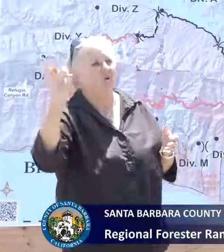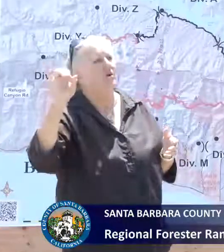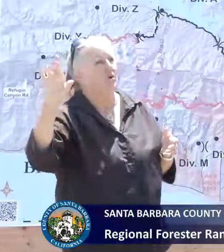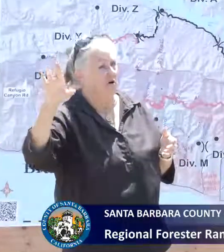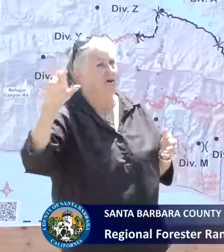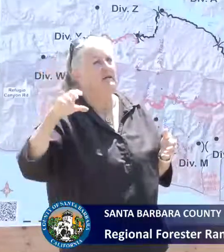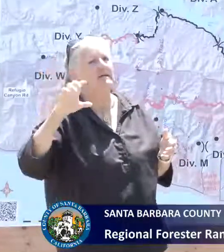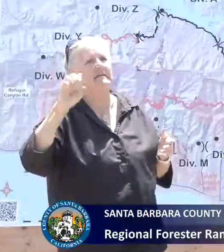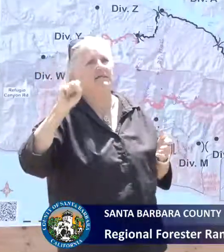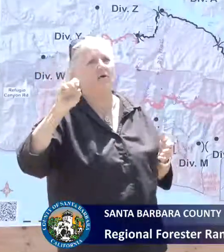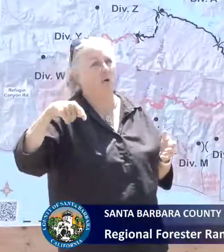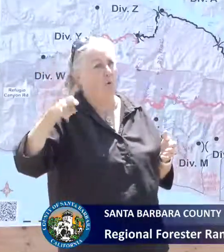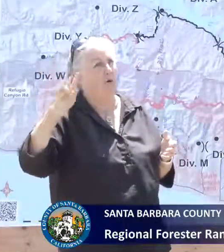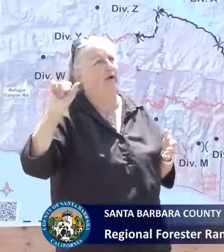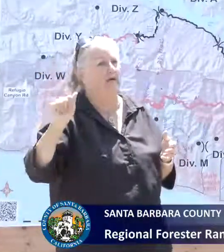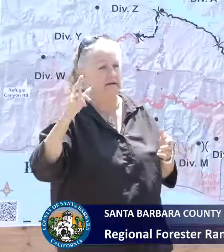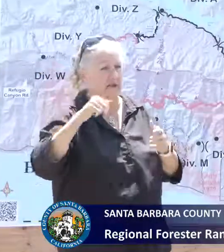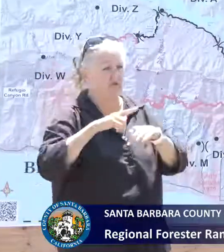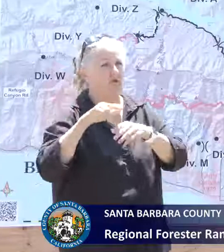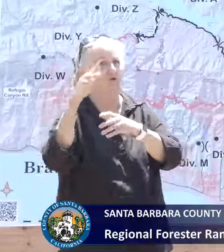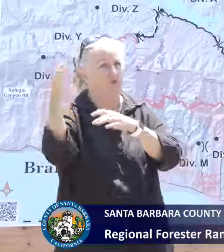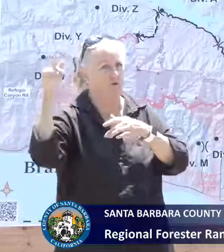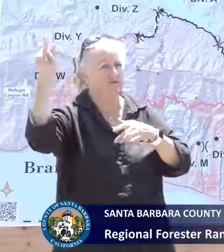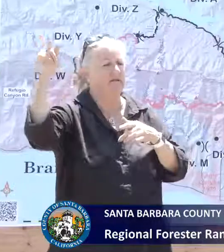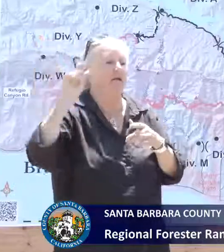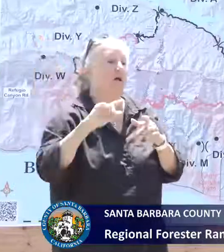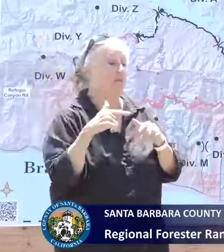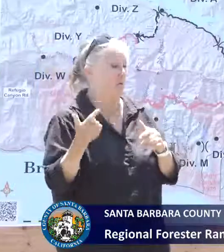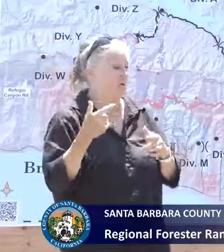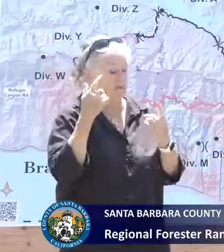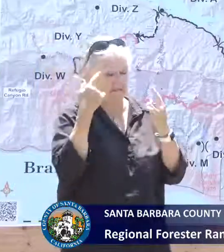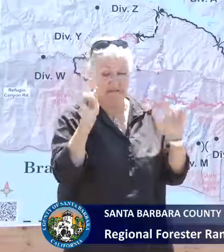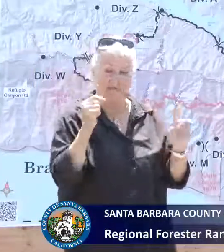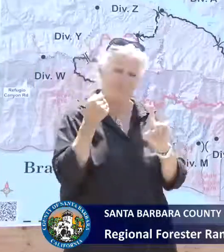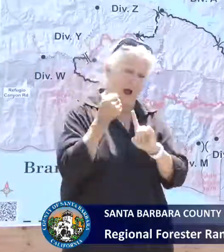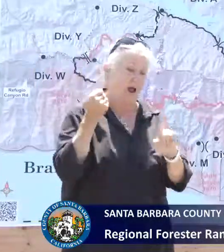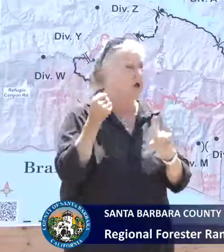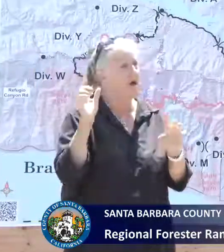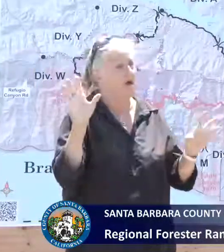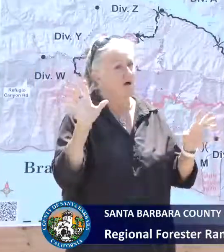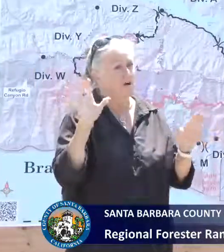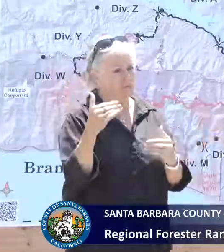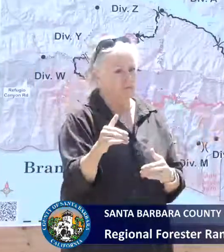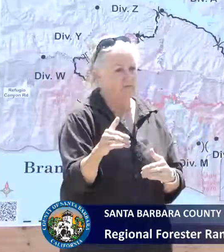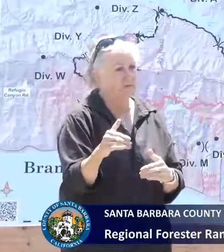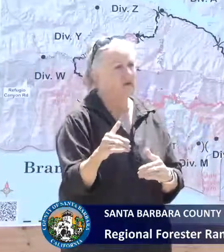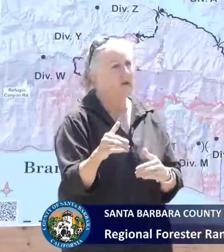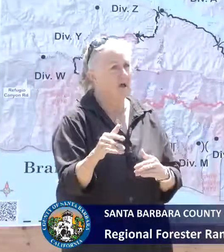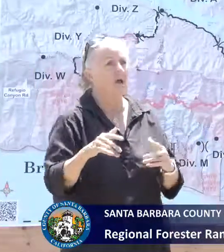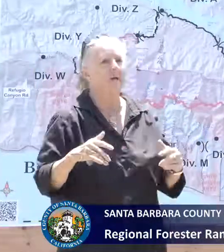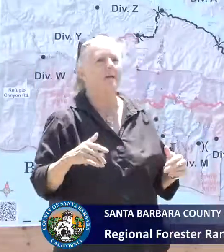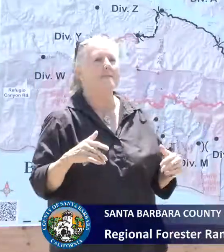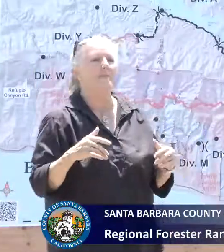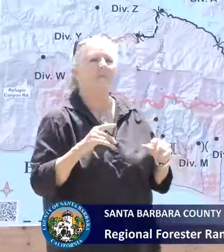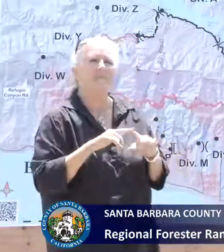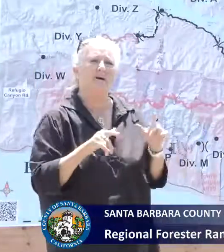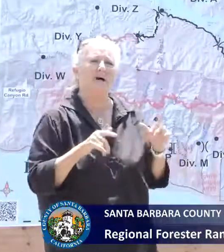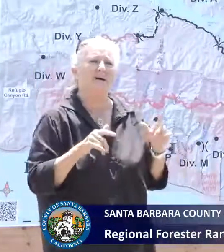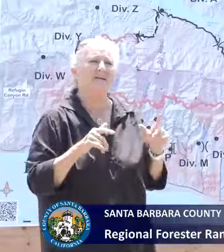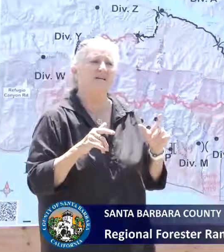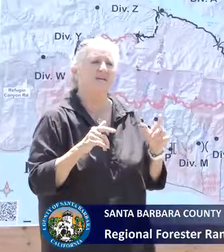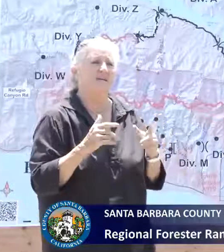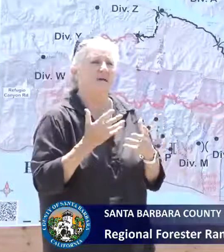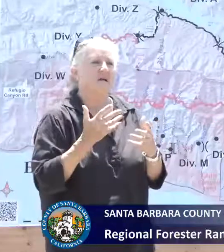Forest. The rest of those fires, we've been very successful with initial attack in suppressing those fires. But the thing